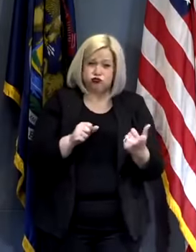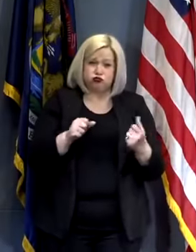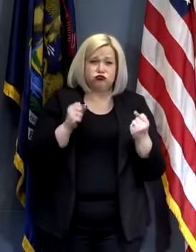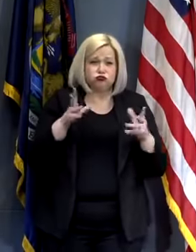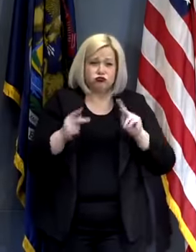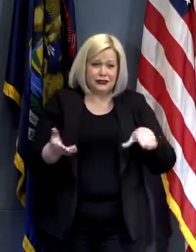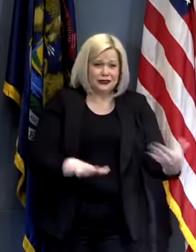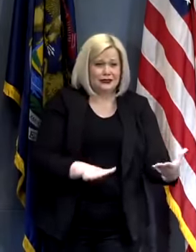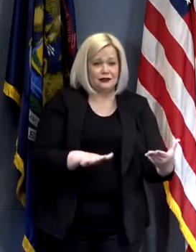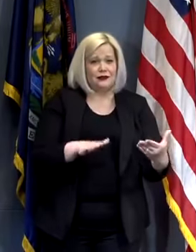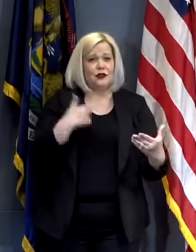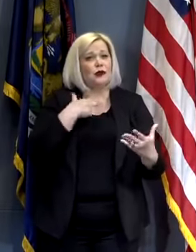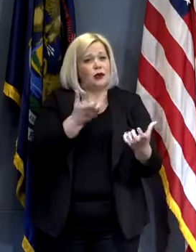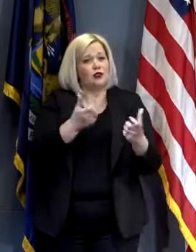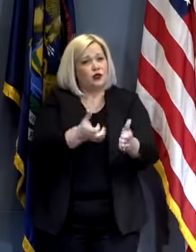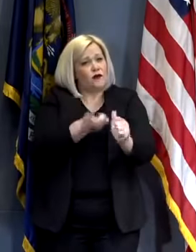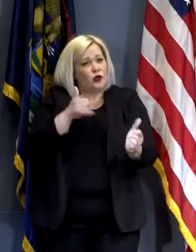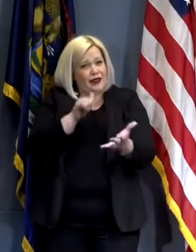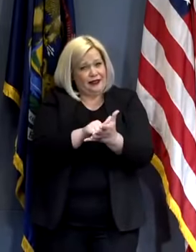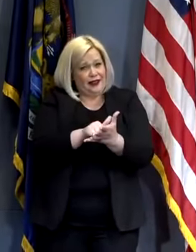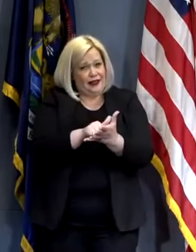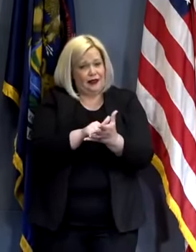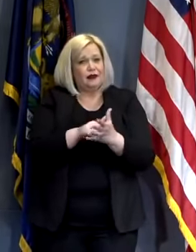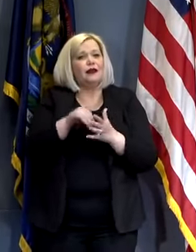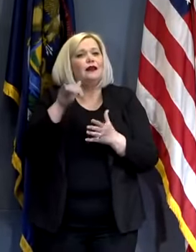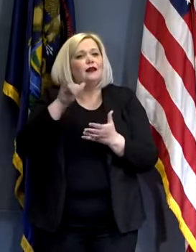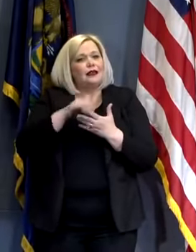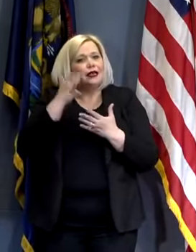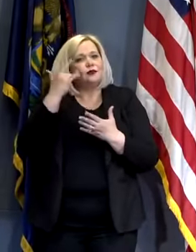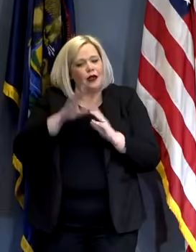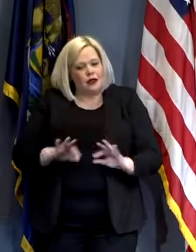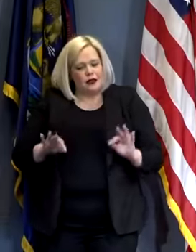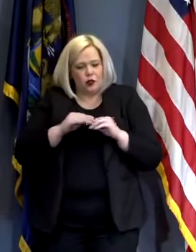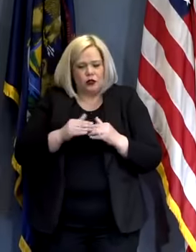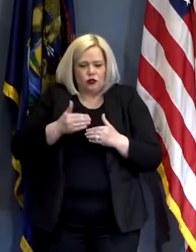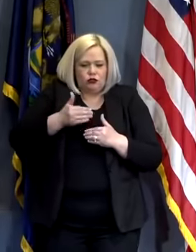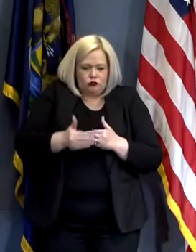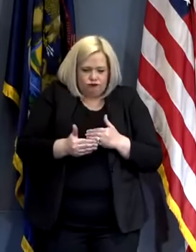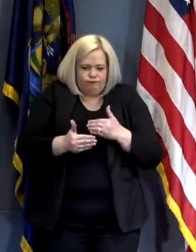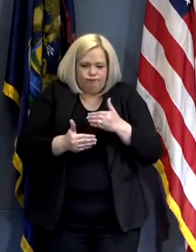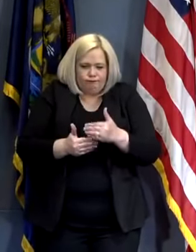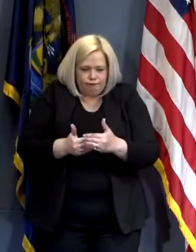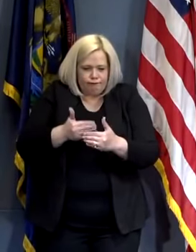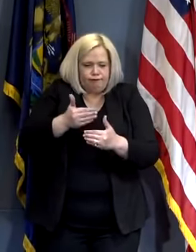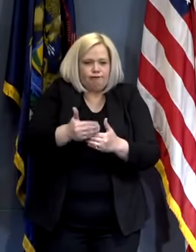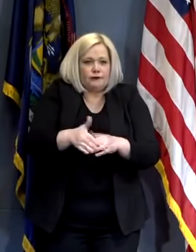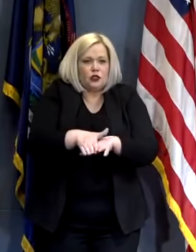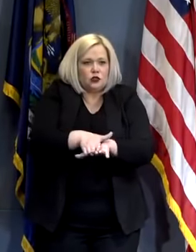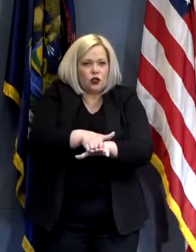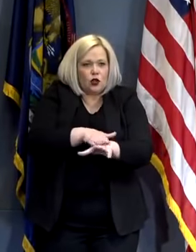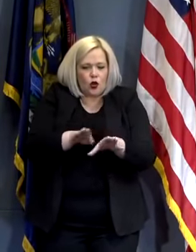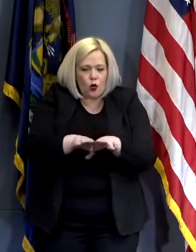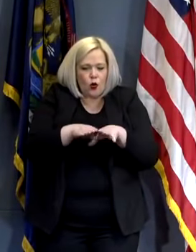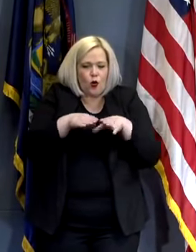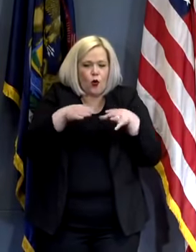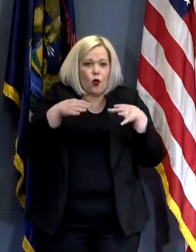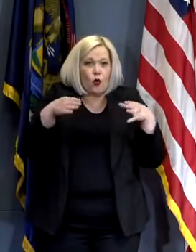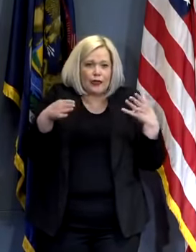avoid. And so that's why the slow, methodical ramping up of different segments of our economy over time is essential.